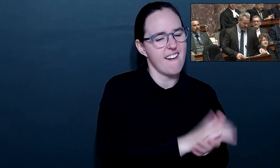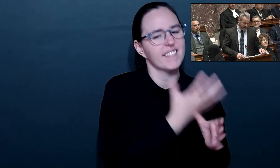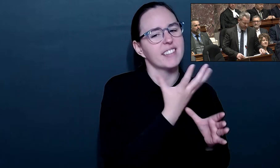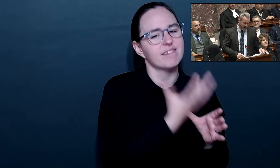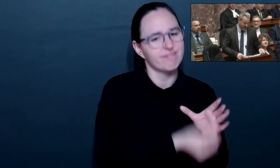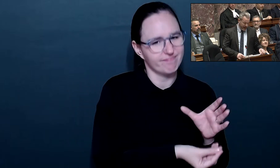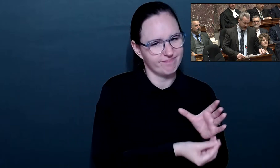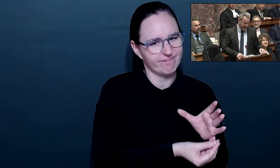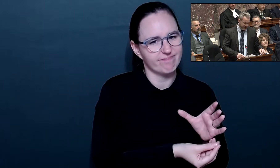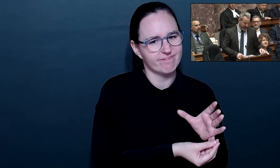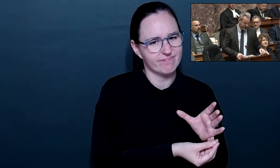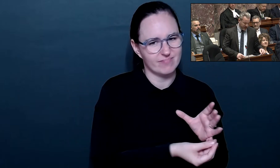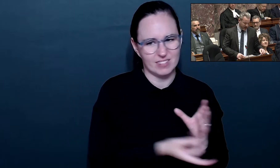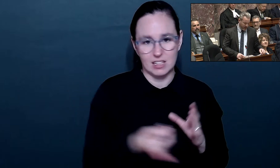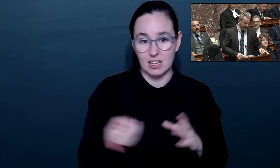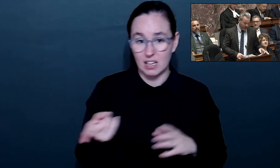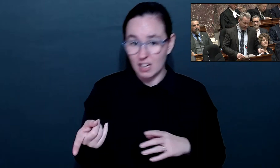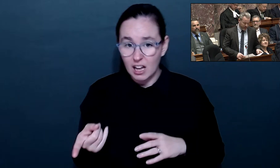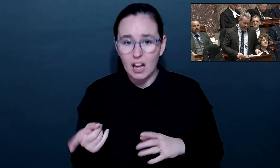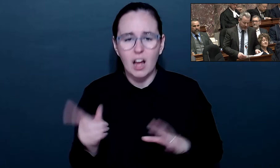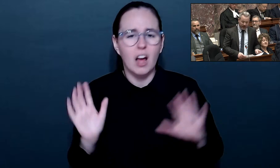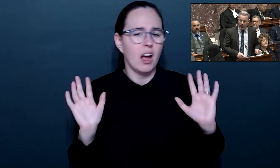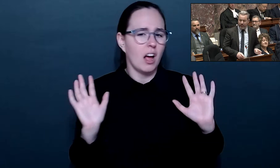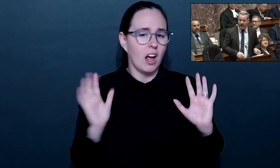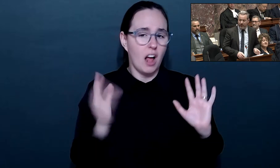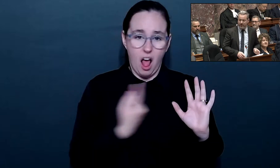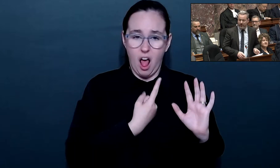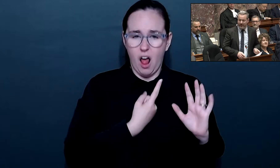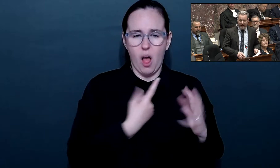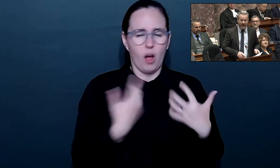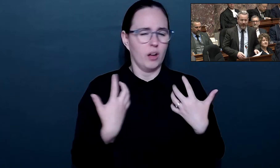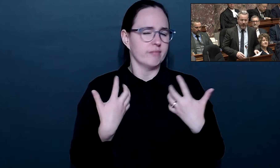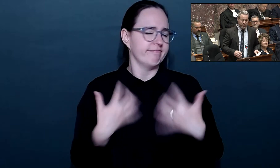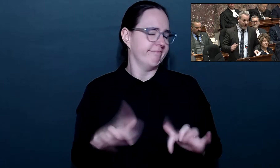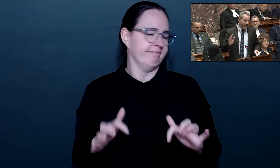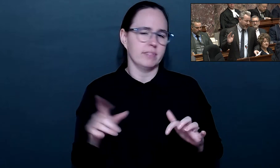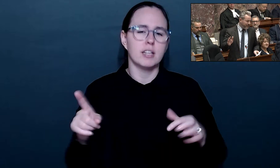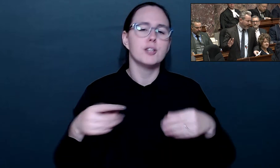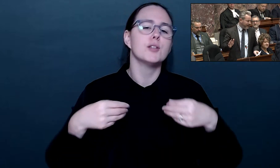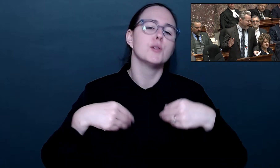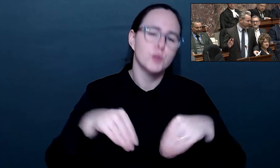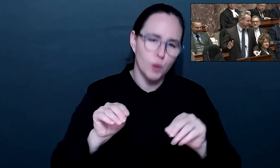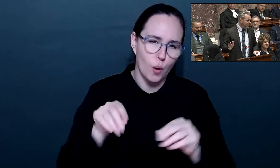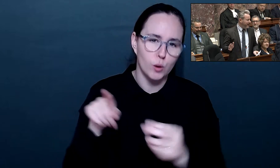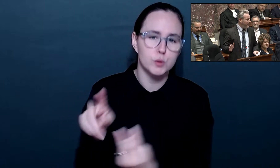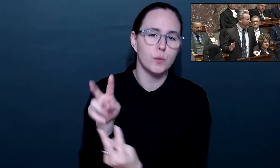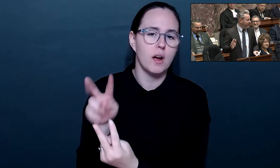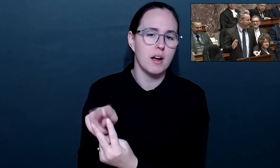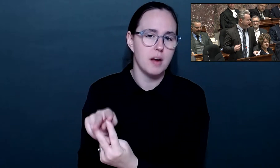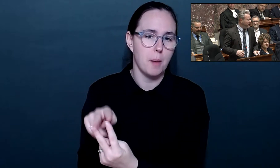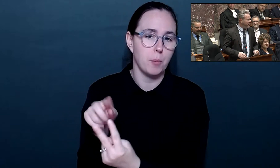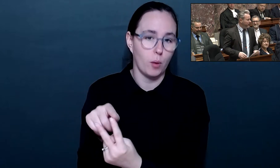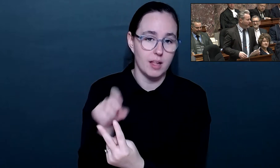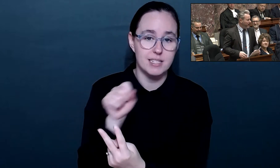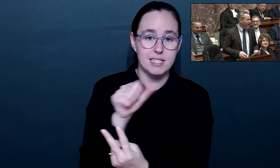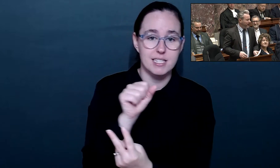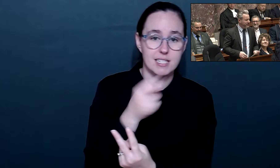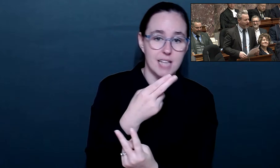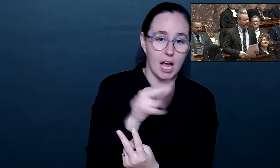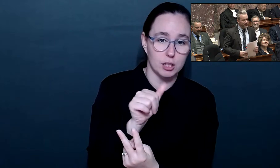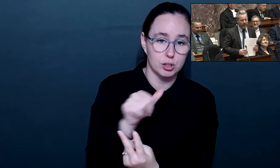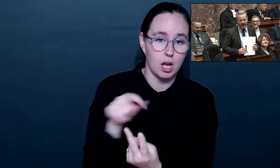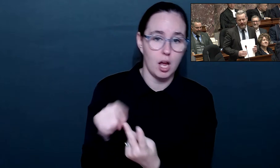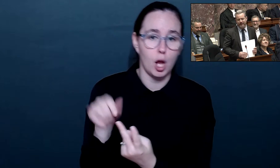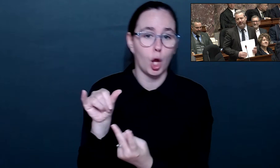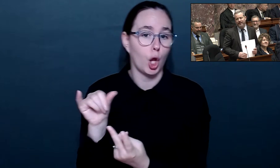in the proud hands of Sasha and Yuri, who proudly operate the restaurant today. So I invite anybody that wants to come down, please do. If you're in White Rock,